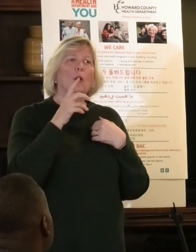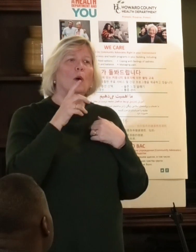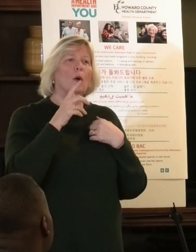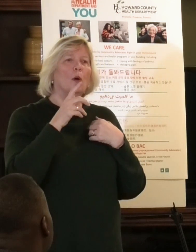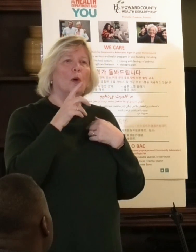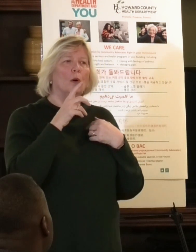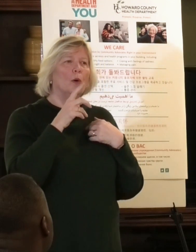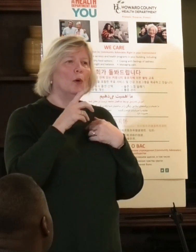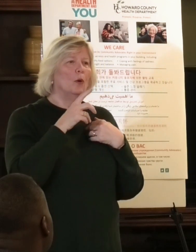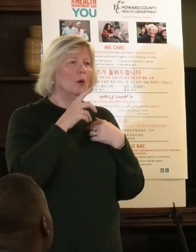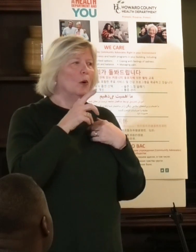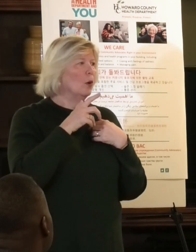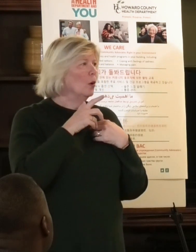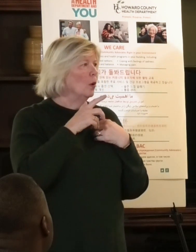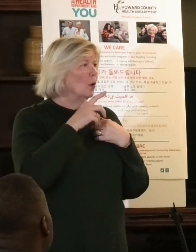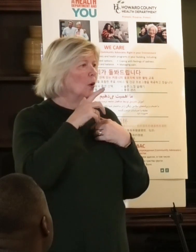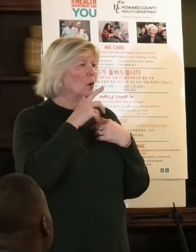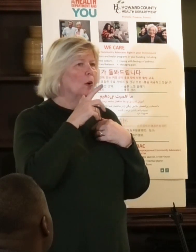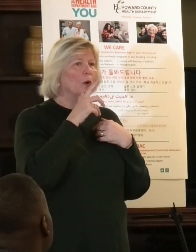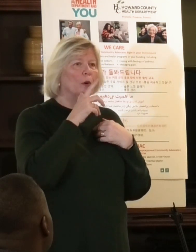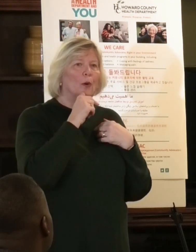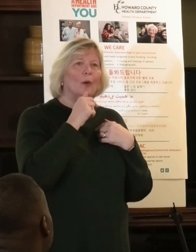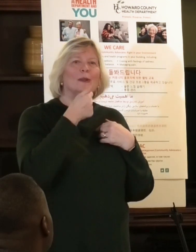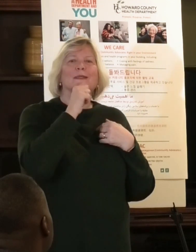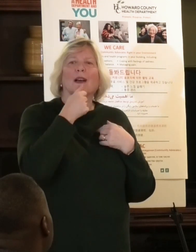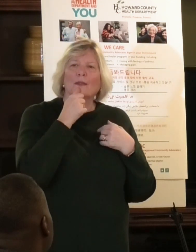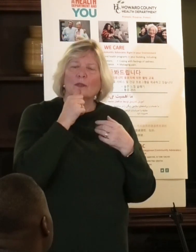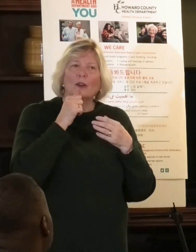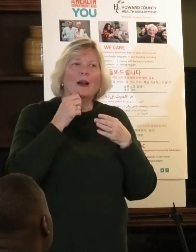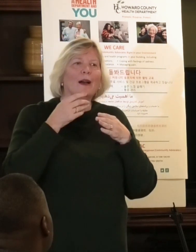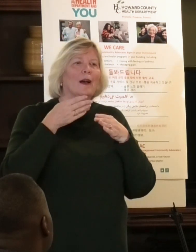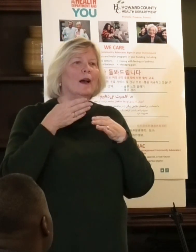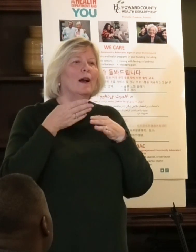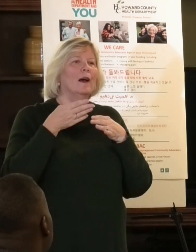been settling after they've already